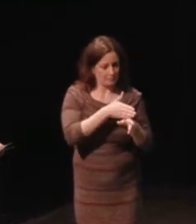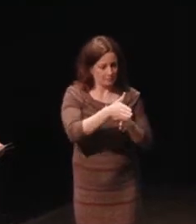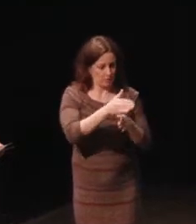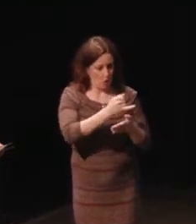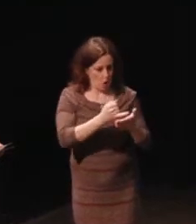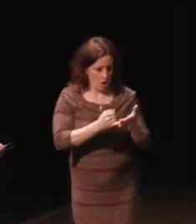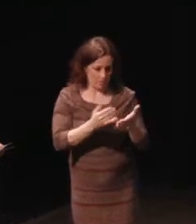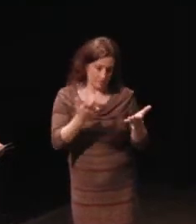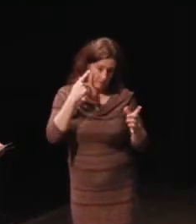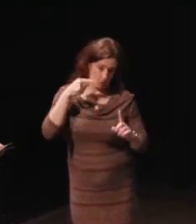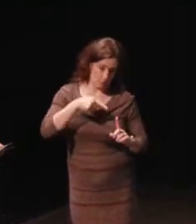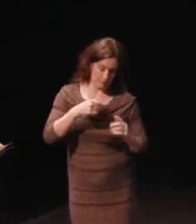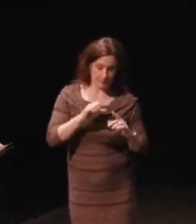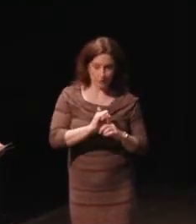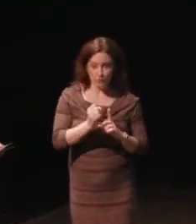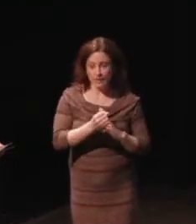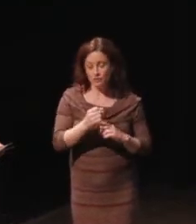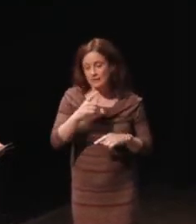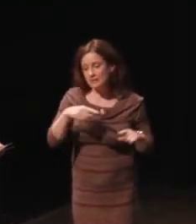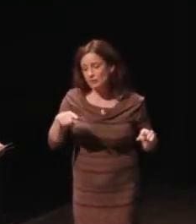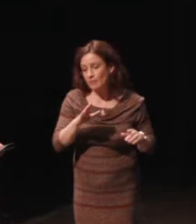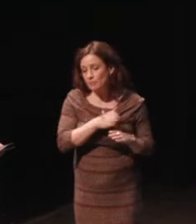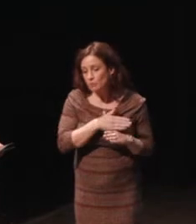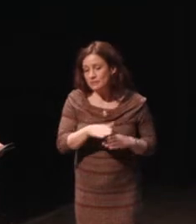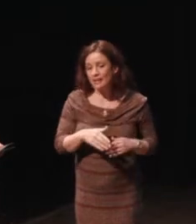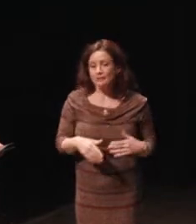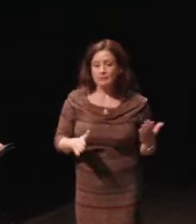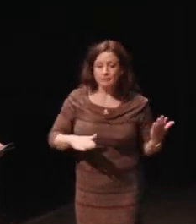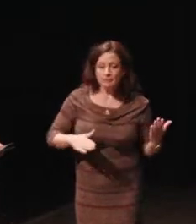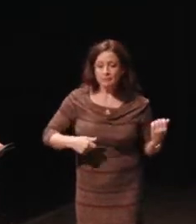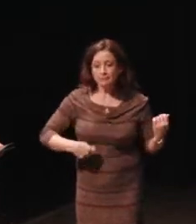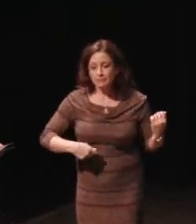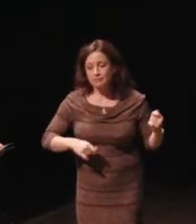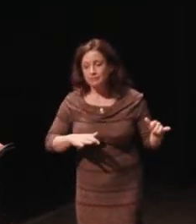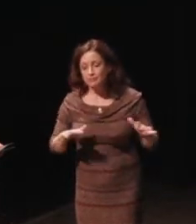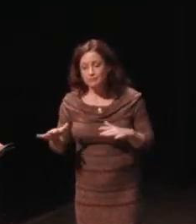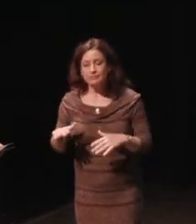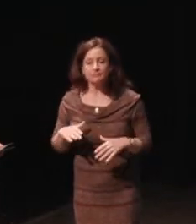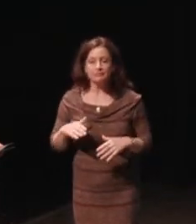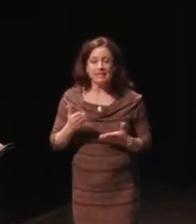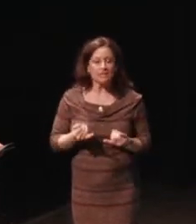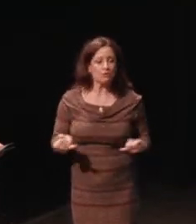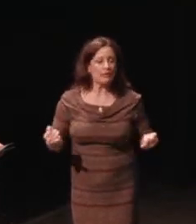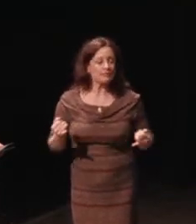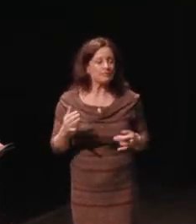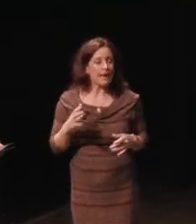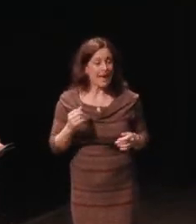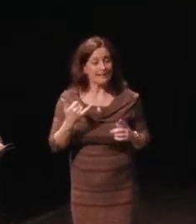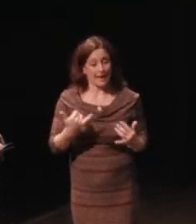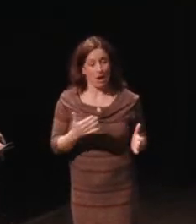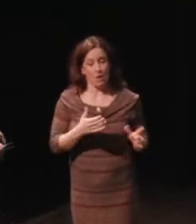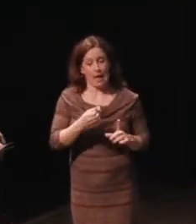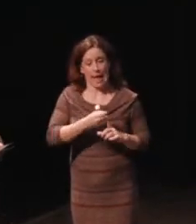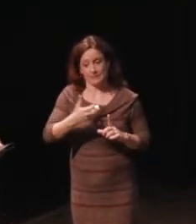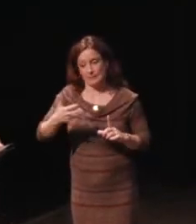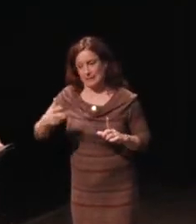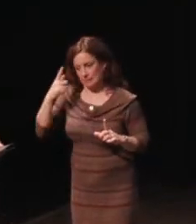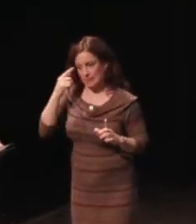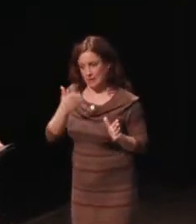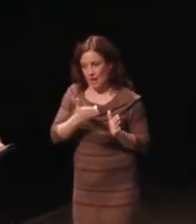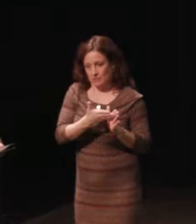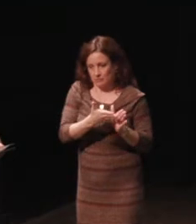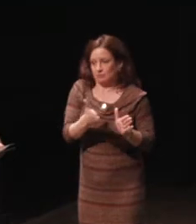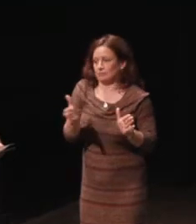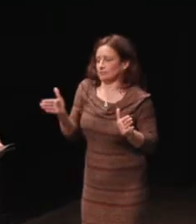art, in this case, different music instruments, and now it's expanding because of just widening out